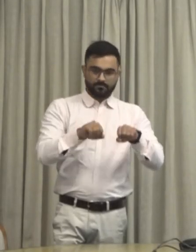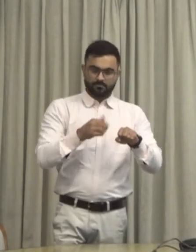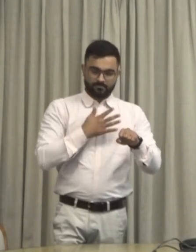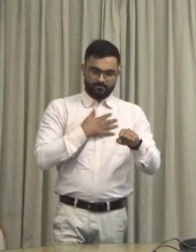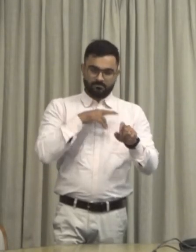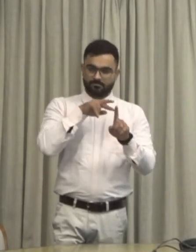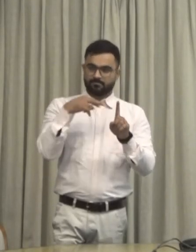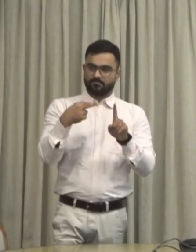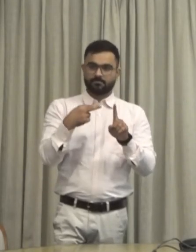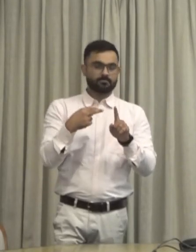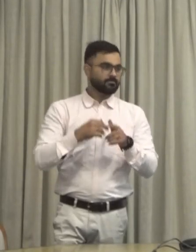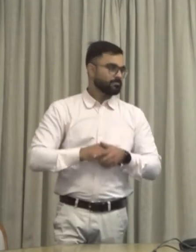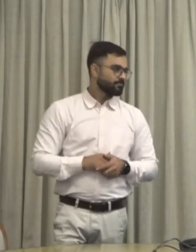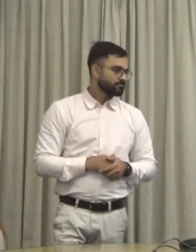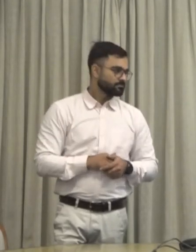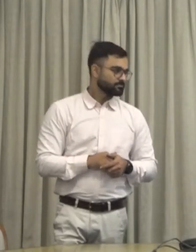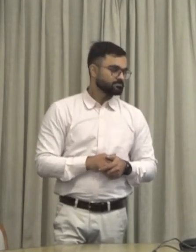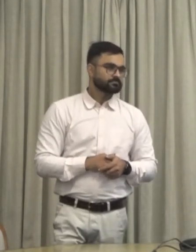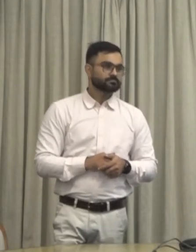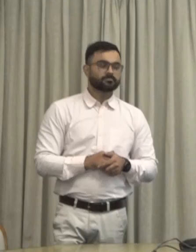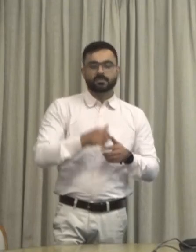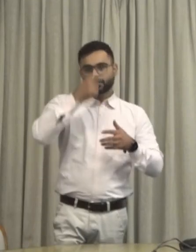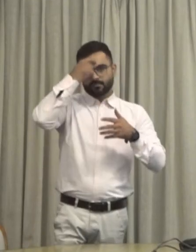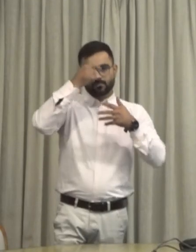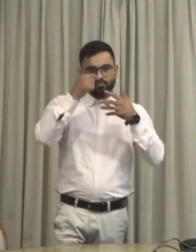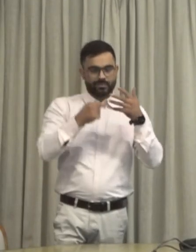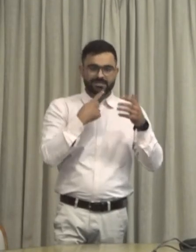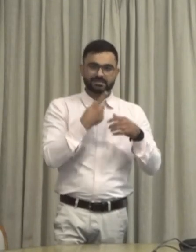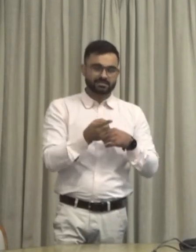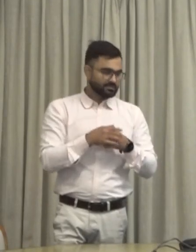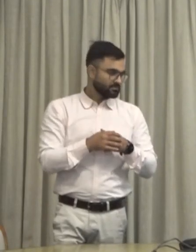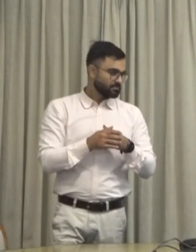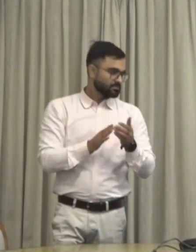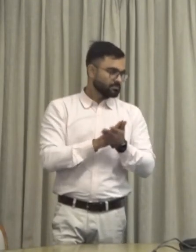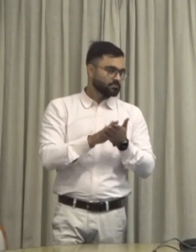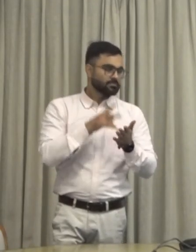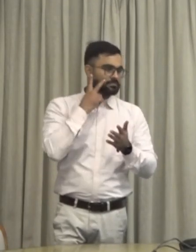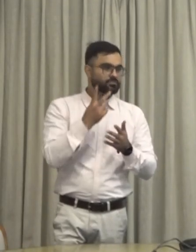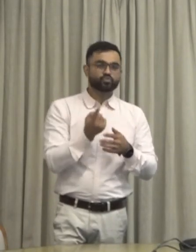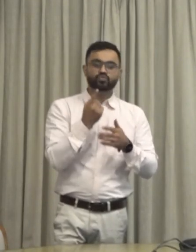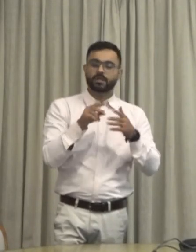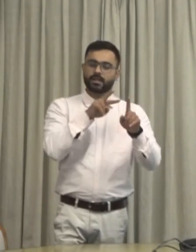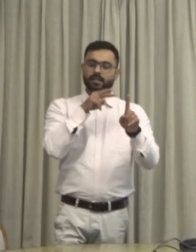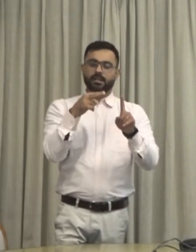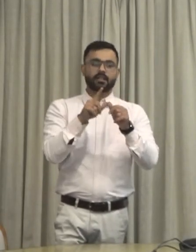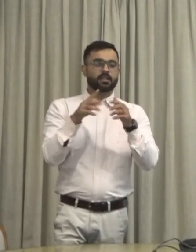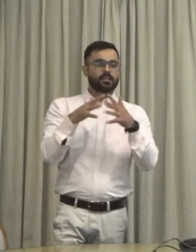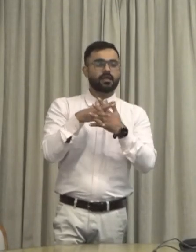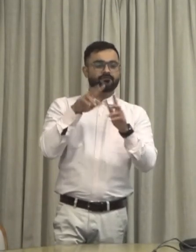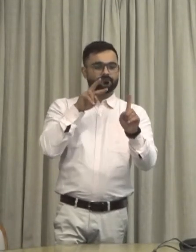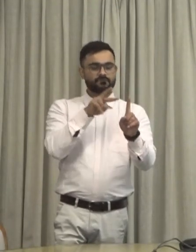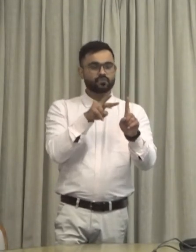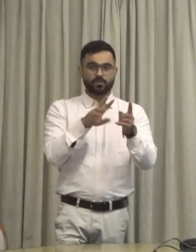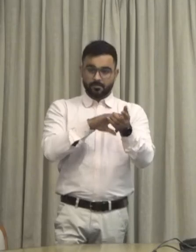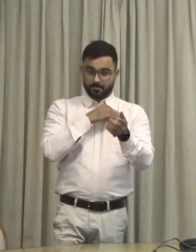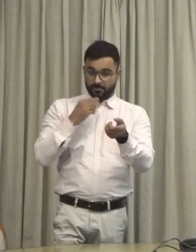my perspective, I think this is not an issue, as we said, it can't be seen solely through the eyes of the law, solely through